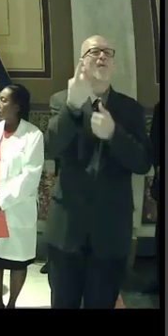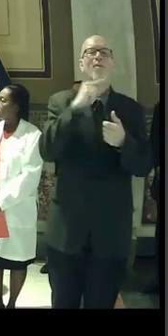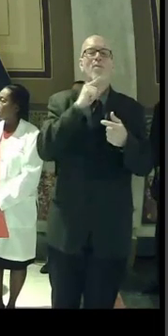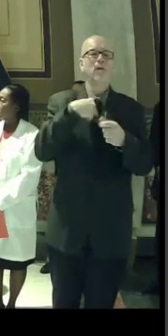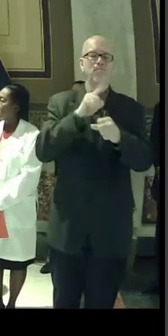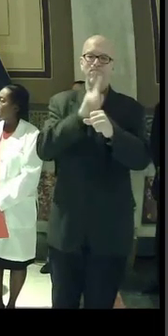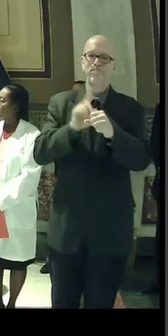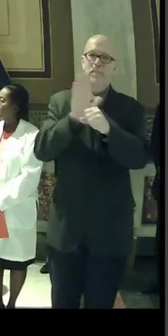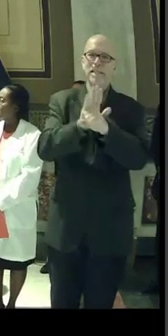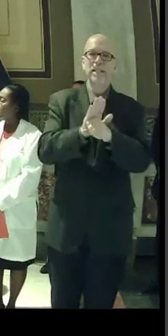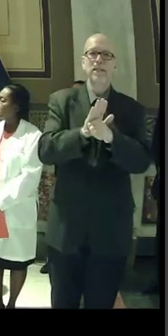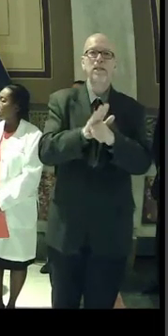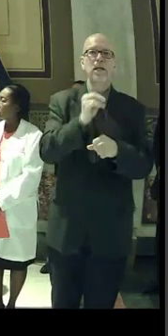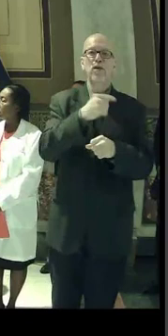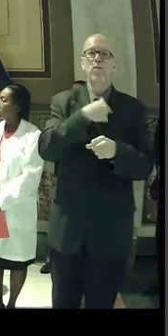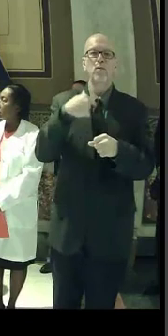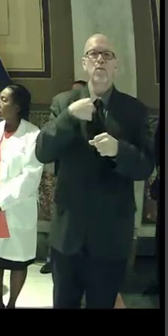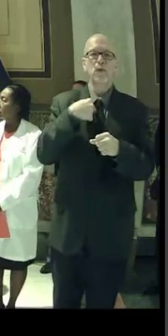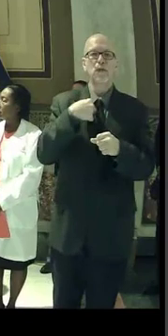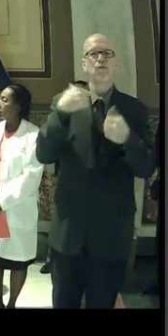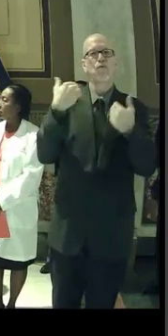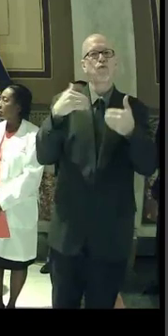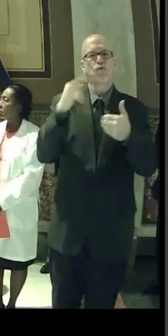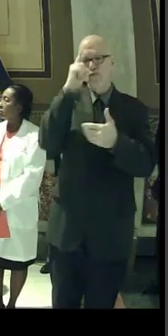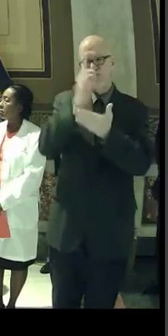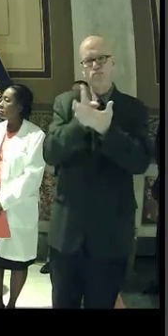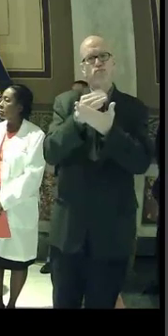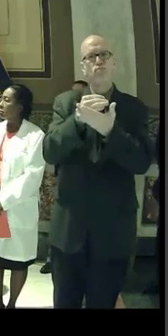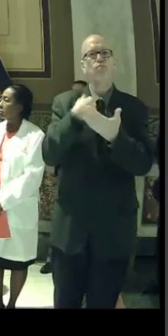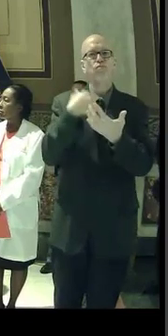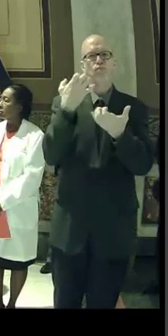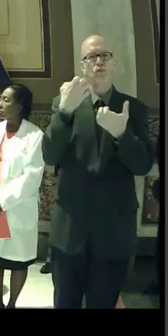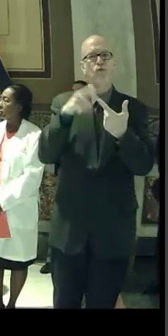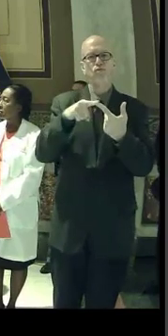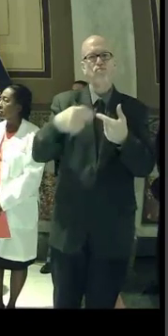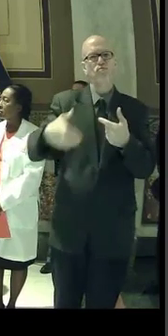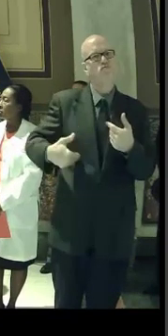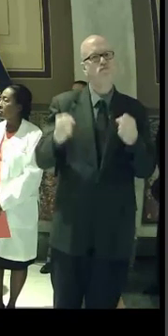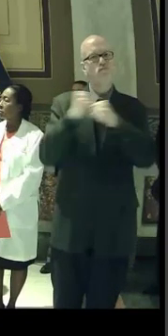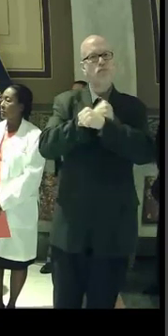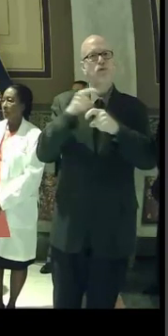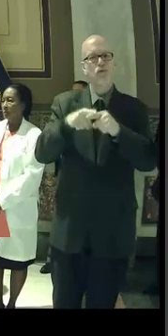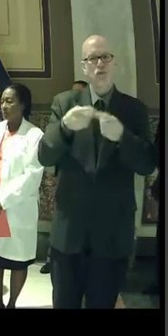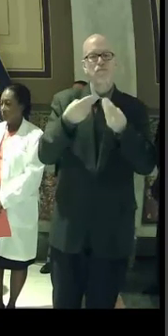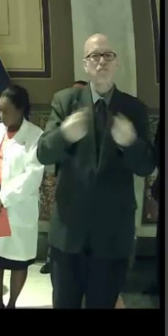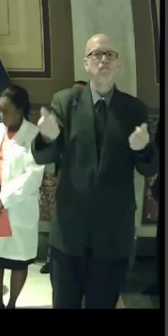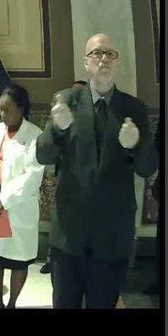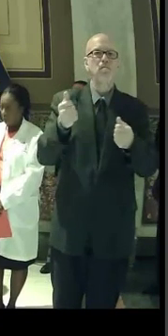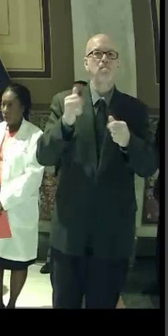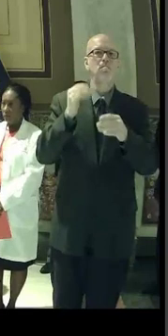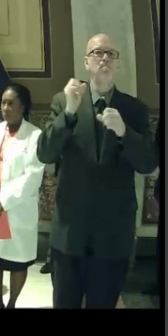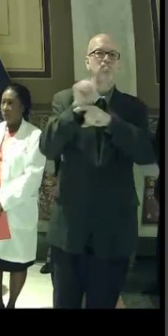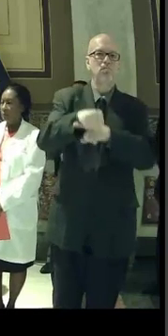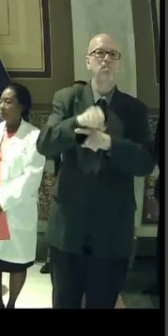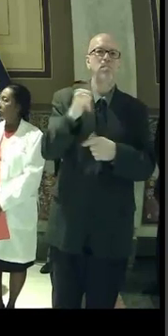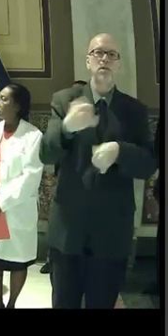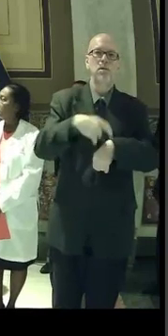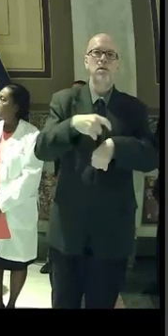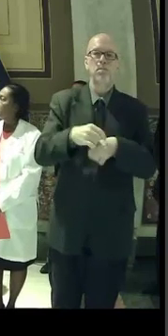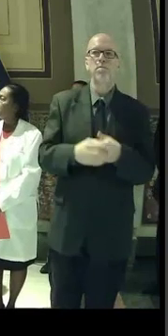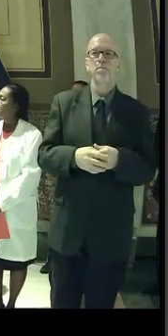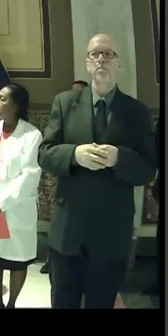committed and fiercely resolved to seeing our way through these unprecedented times. With